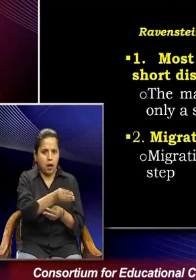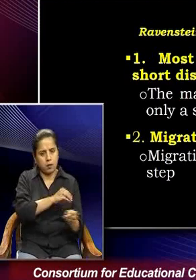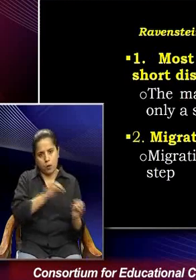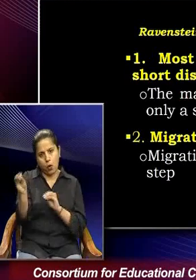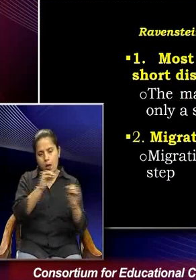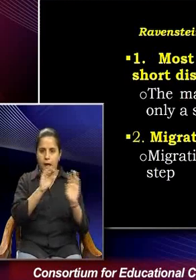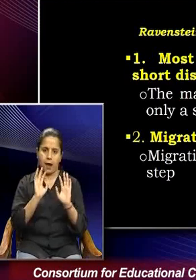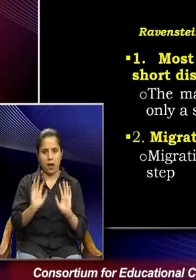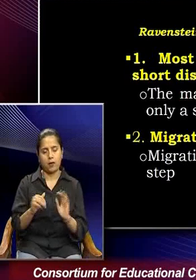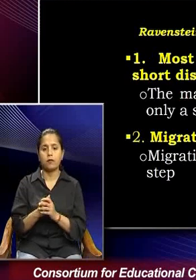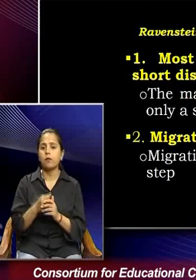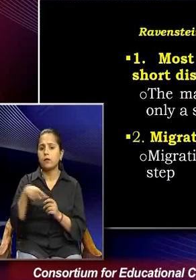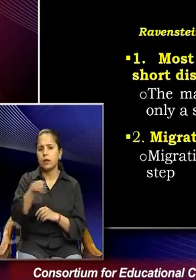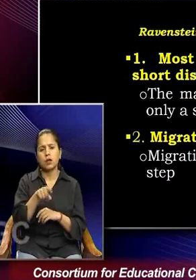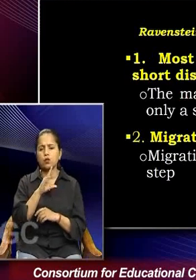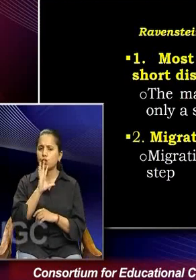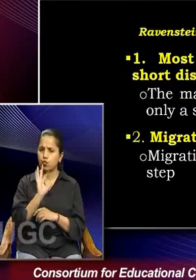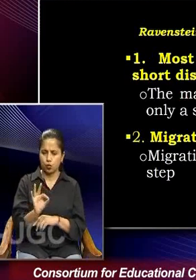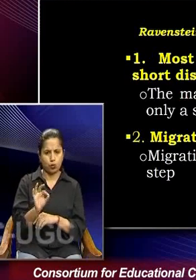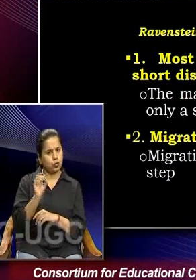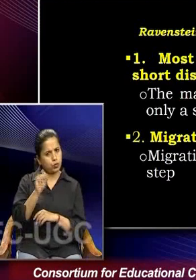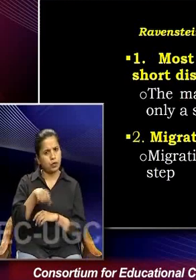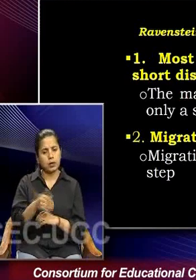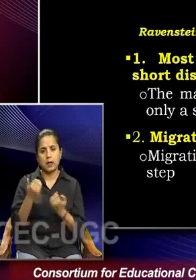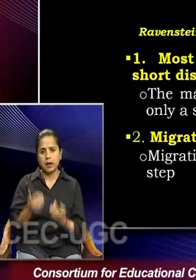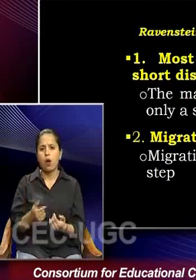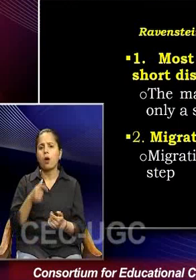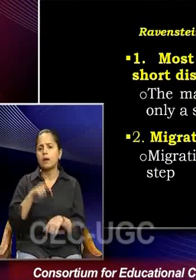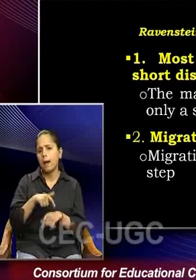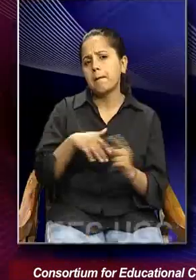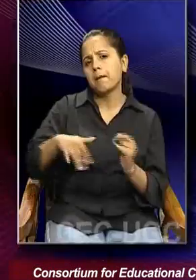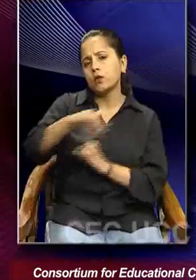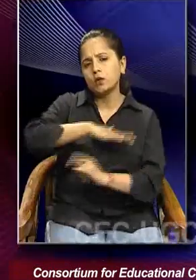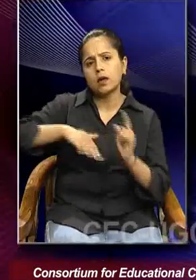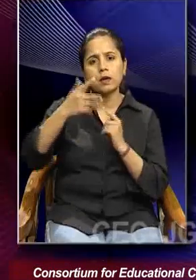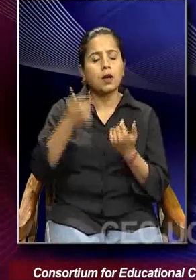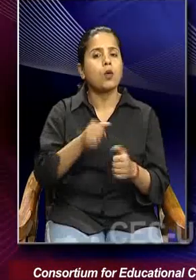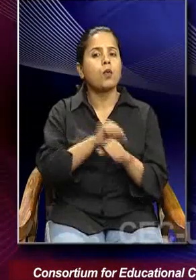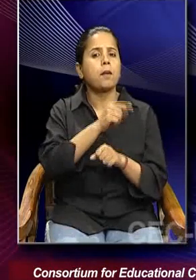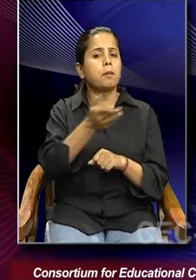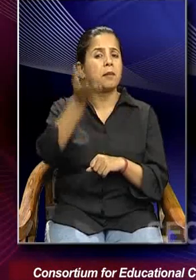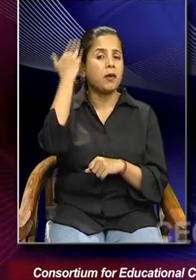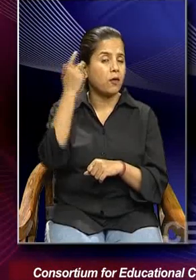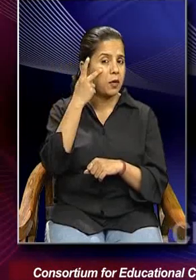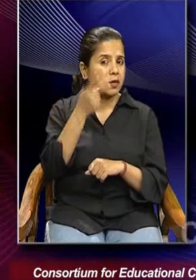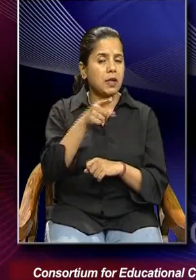is very much true in contemporary society. Of course, his work was dated back in